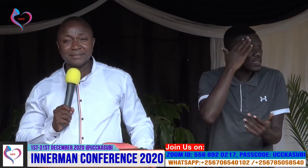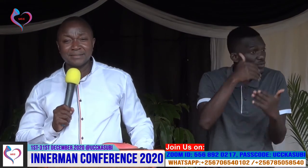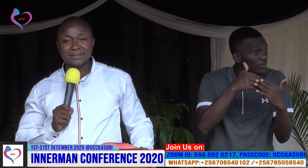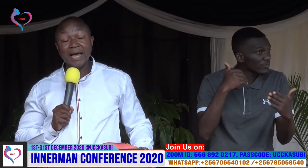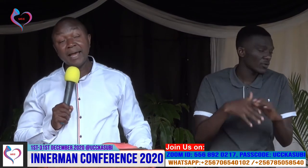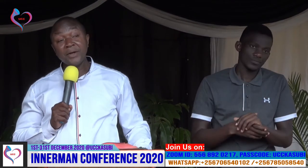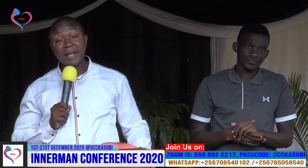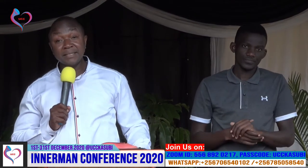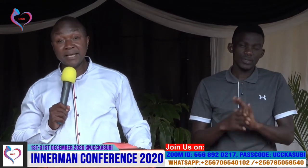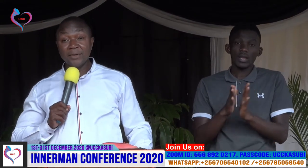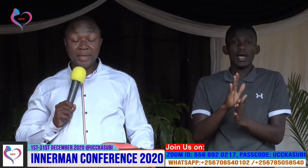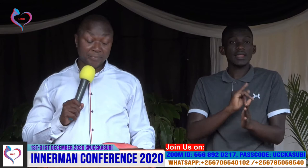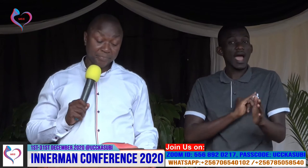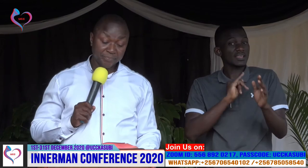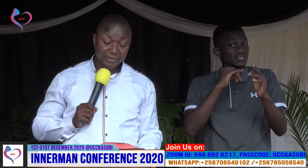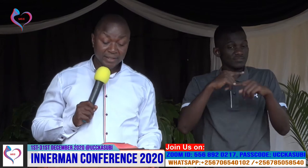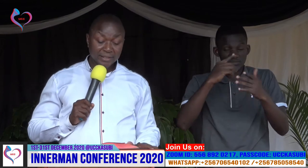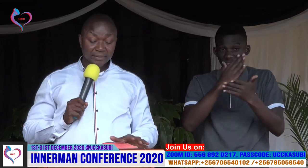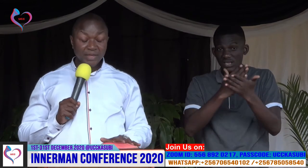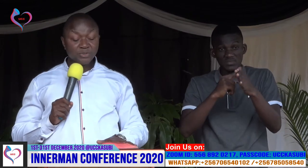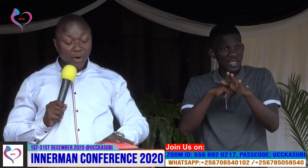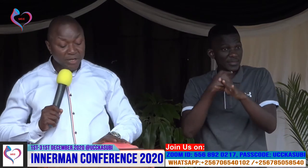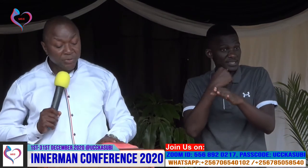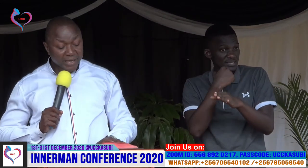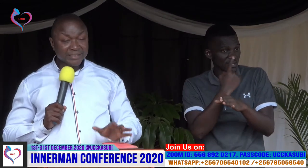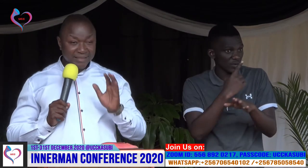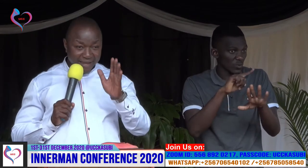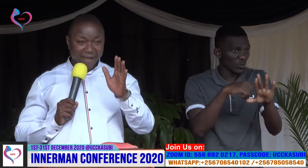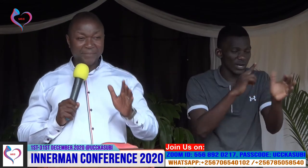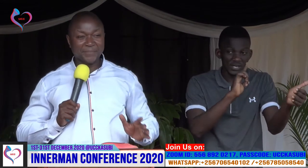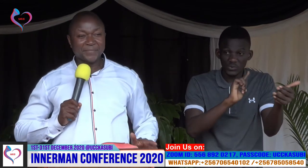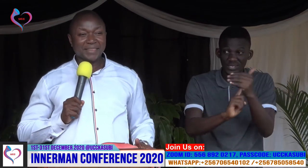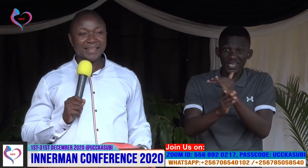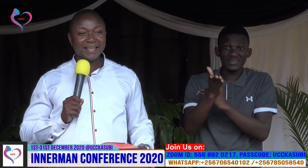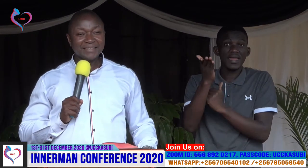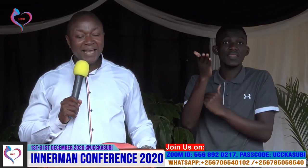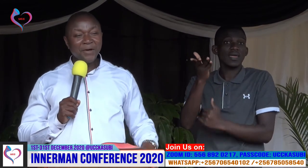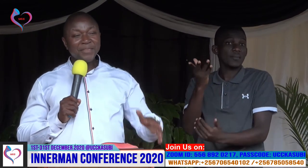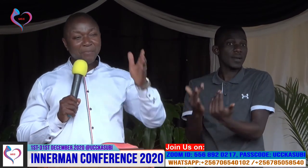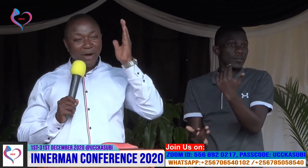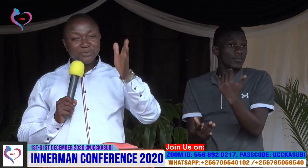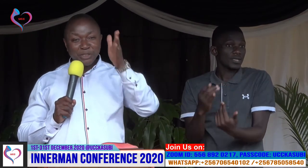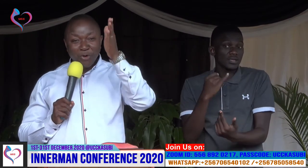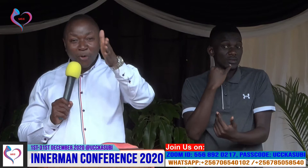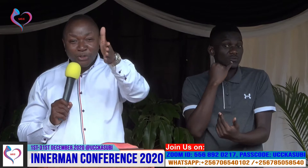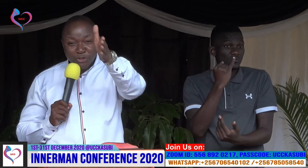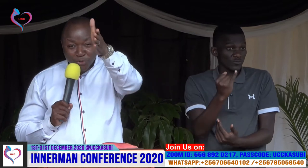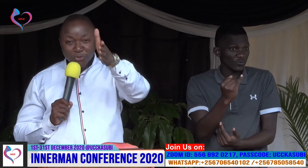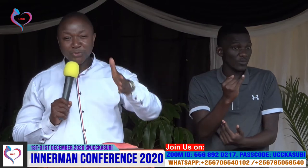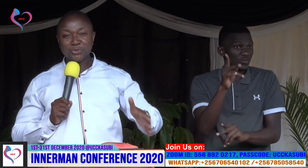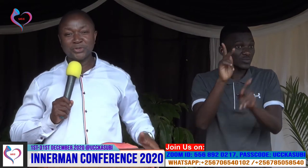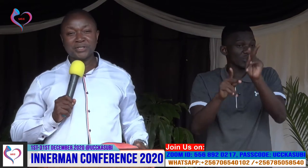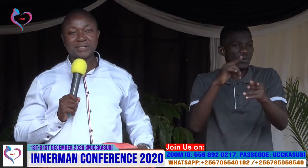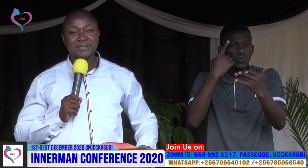I normally tell them that when you get there, tell them what we told